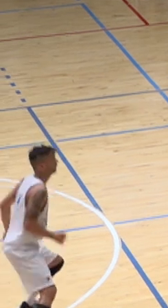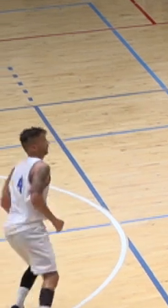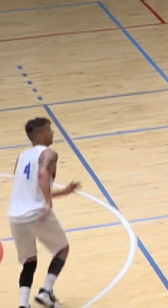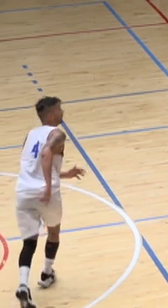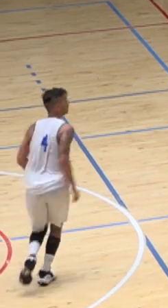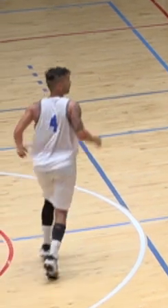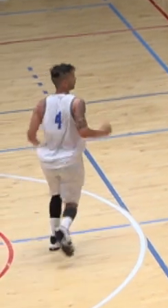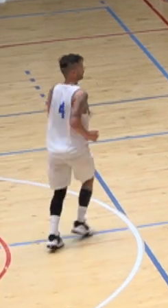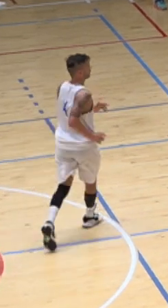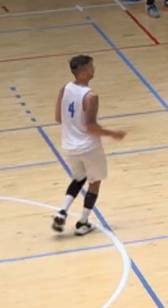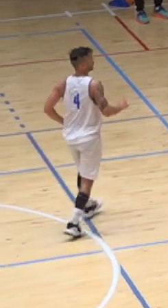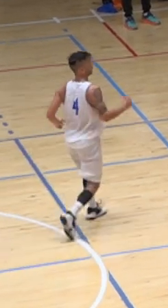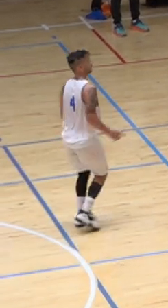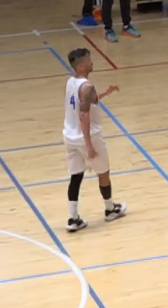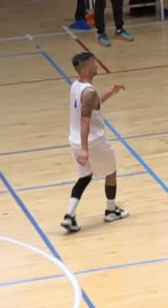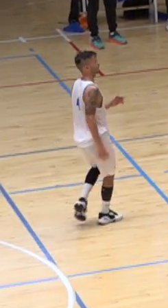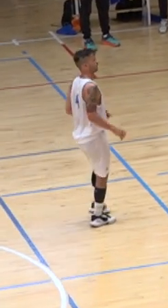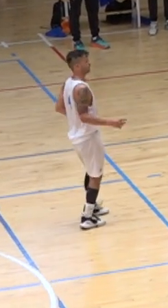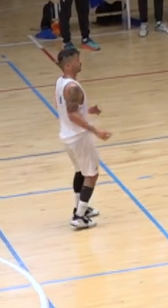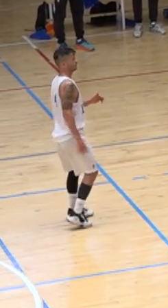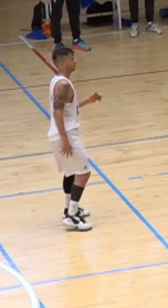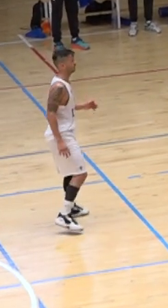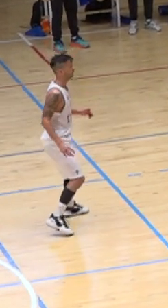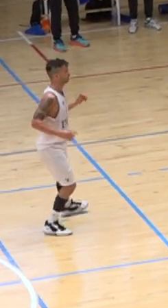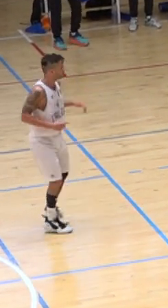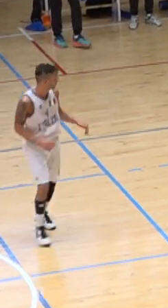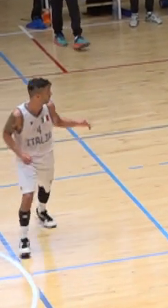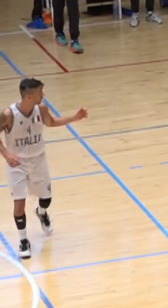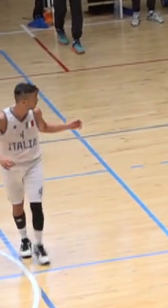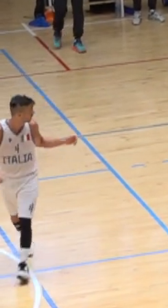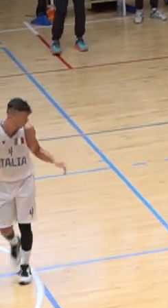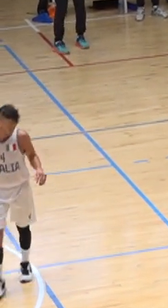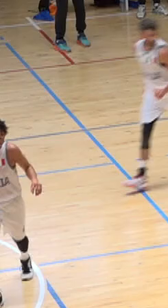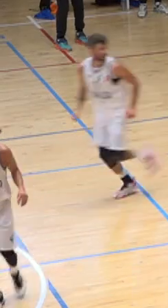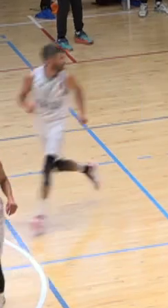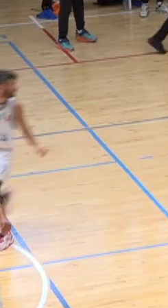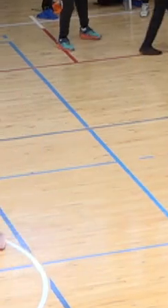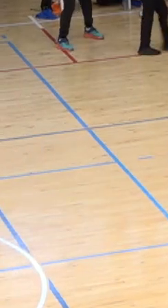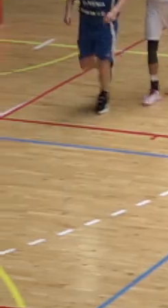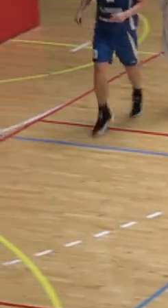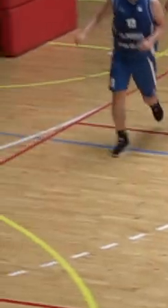I just need to clear my head. I just need to.